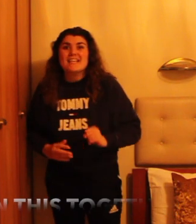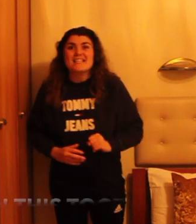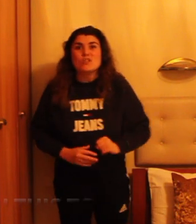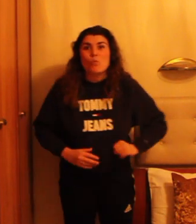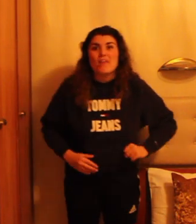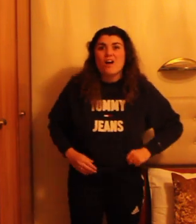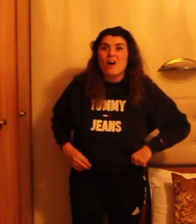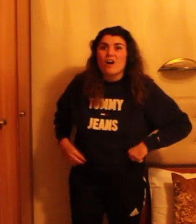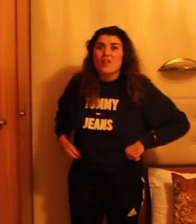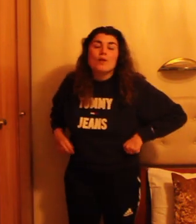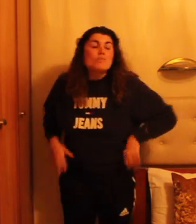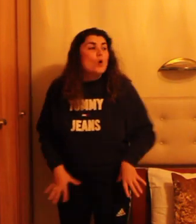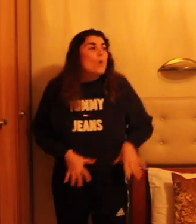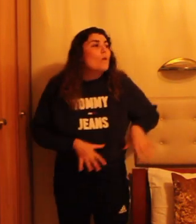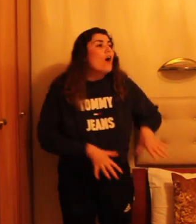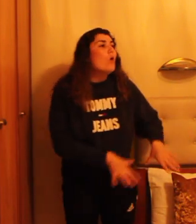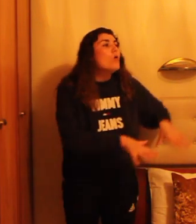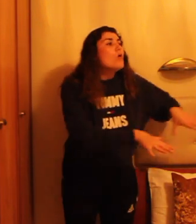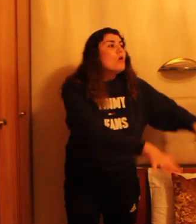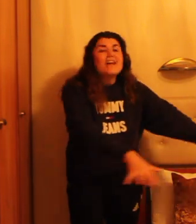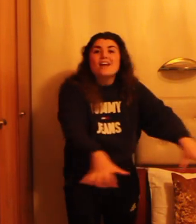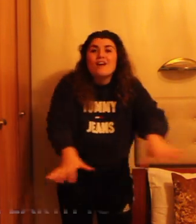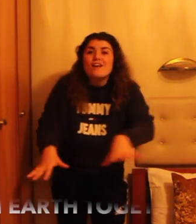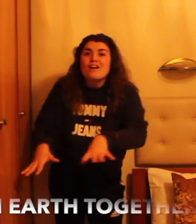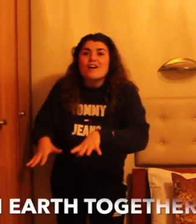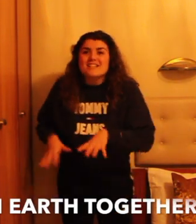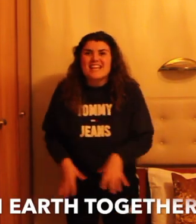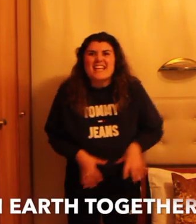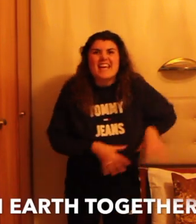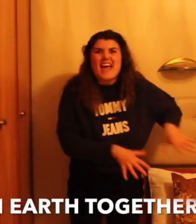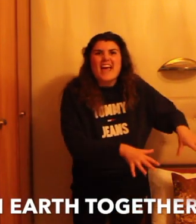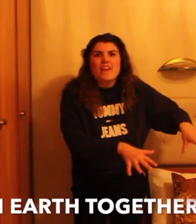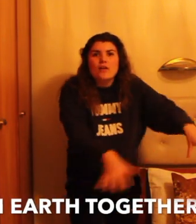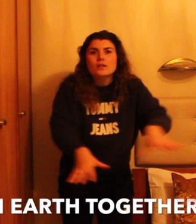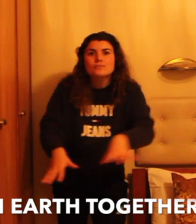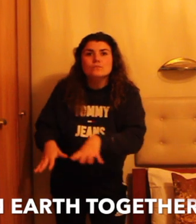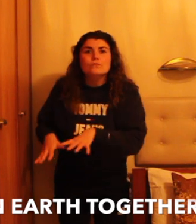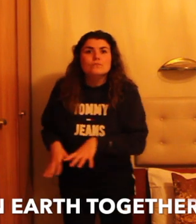it with Earth. We're all in Earth together.